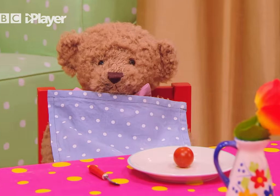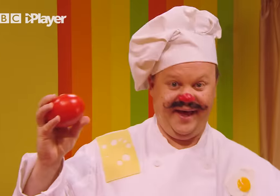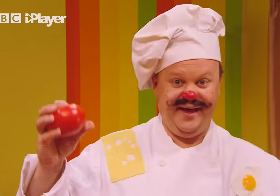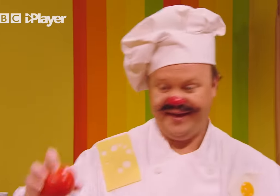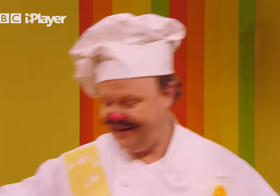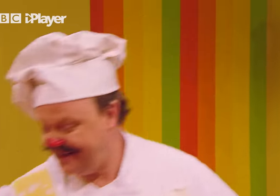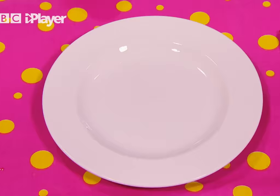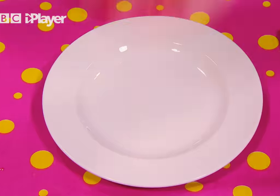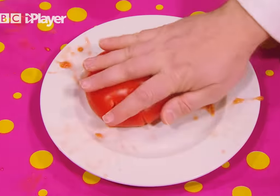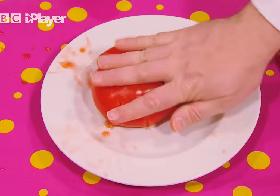Be careful!